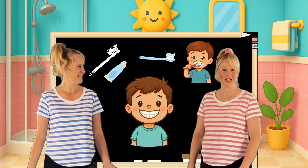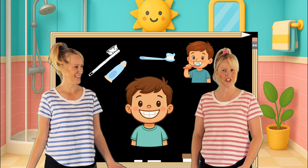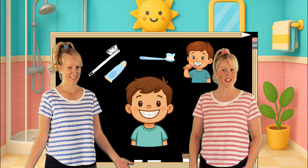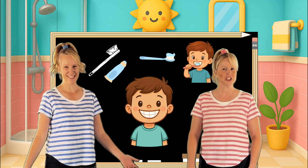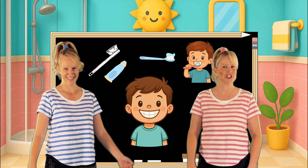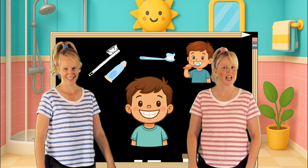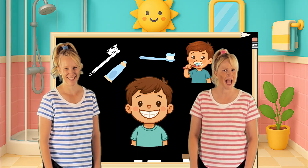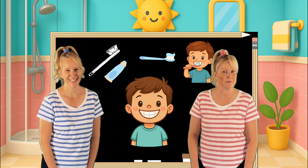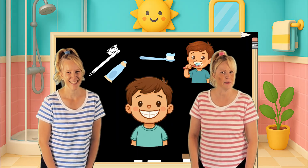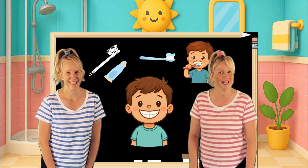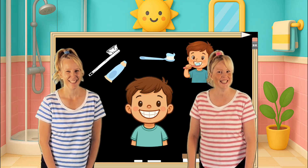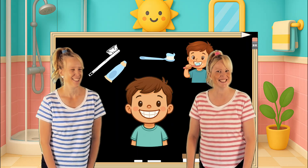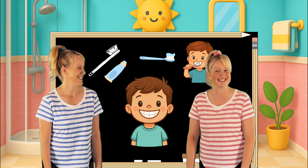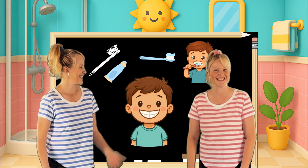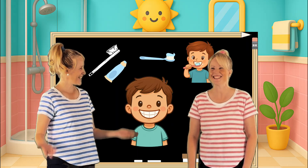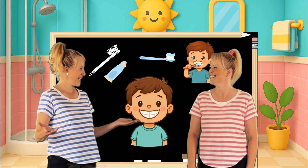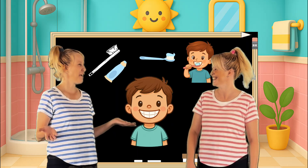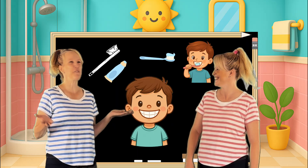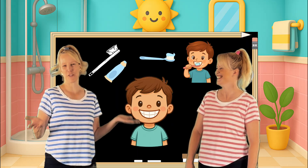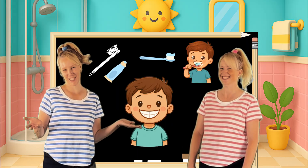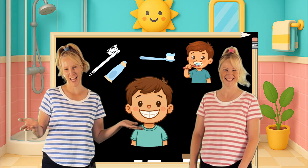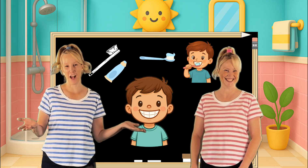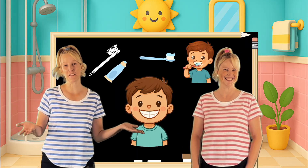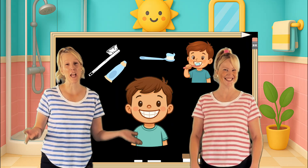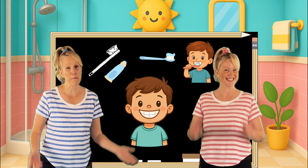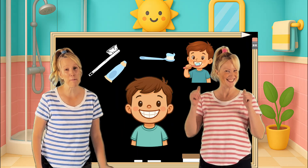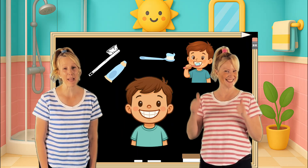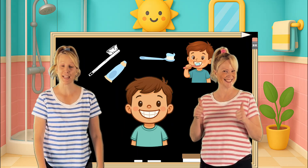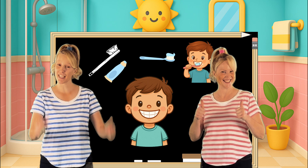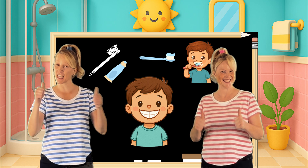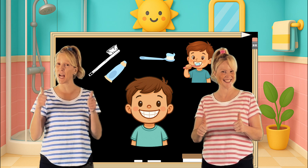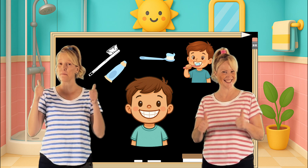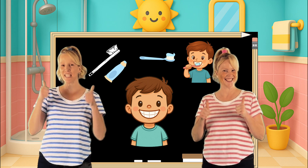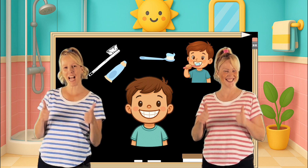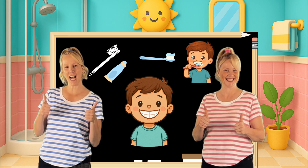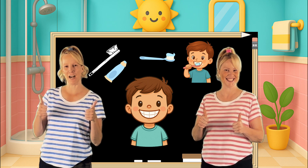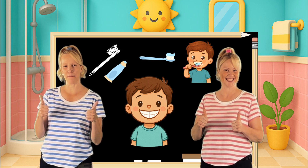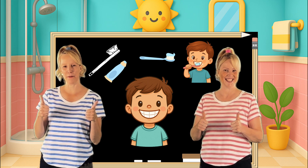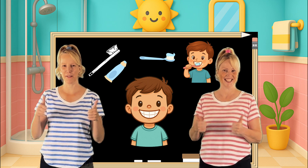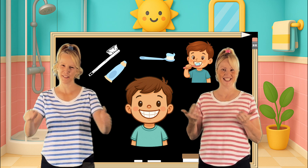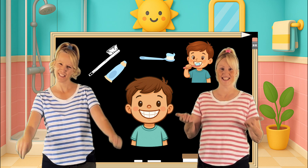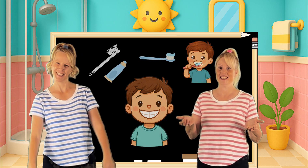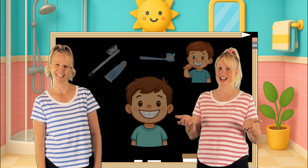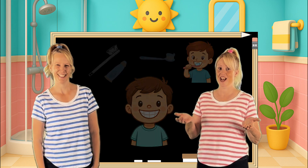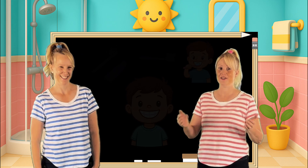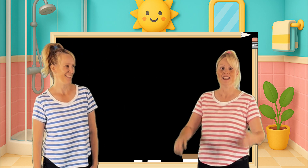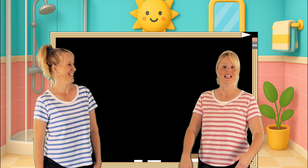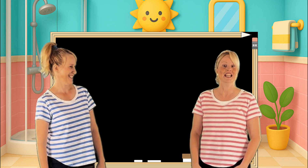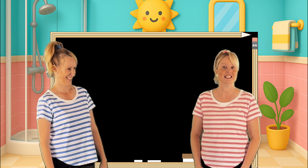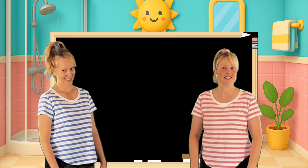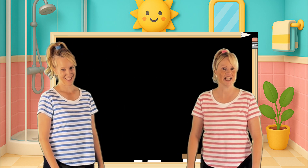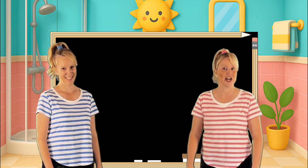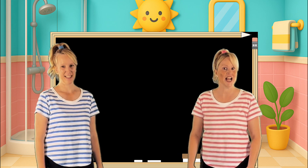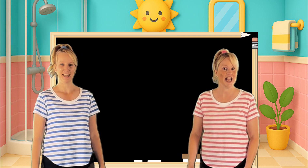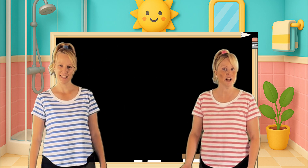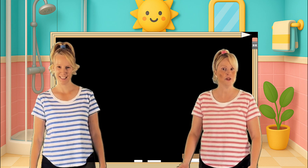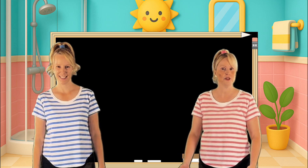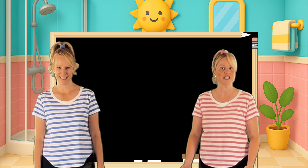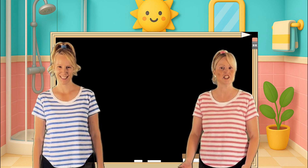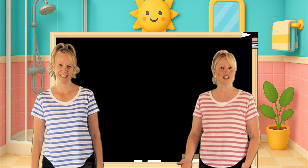brushing champions. Give yourselves a big thumbs up. Now, let's sing our healthy